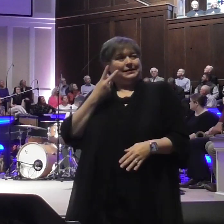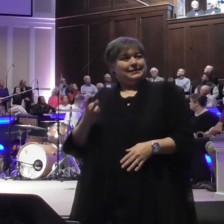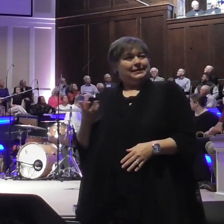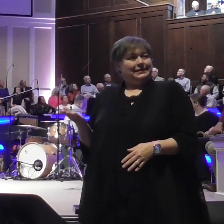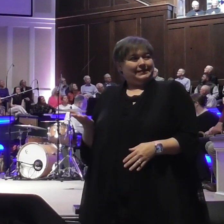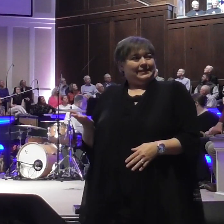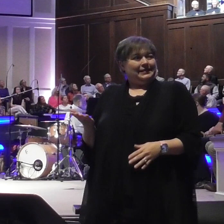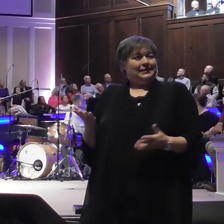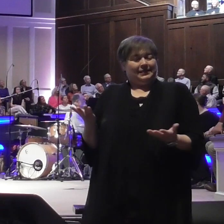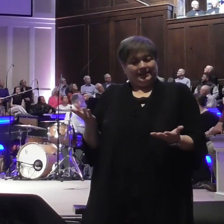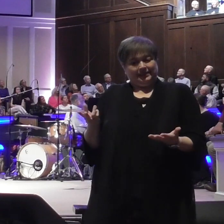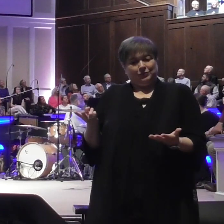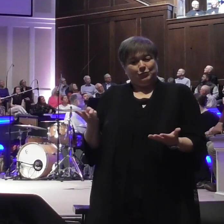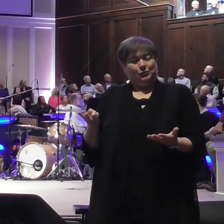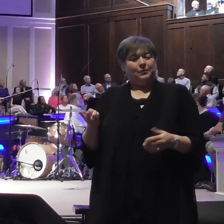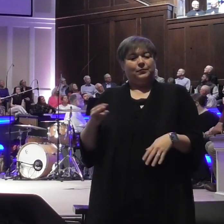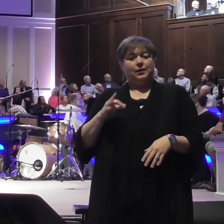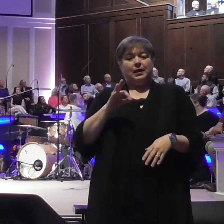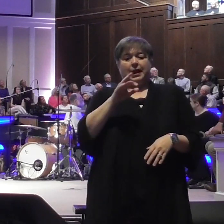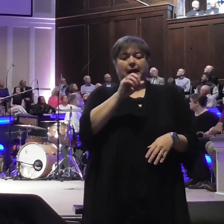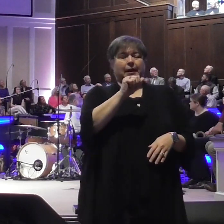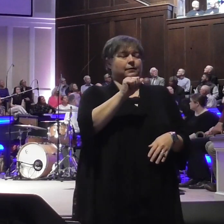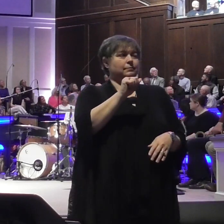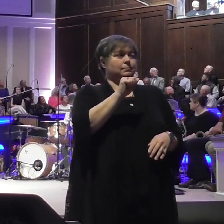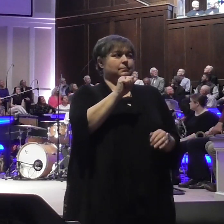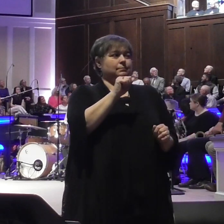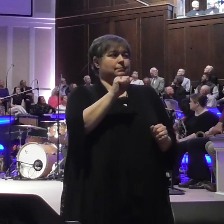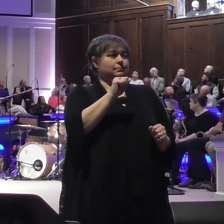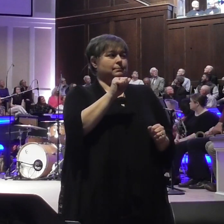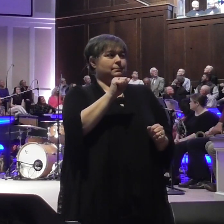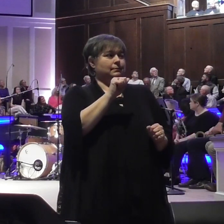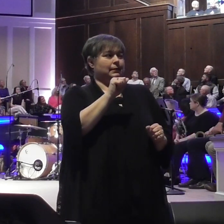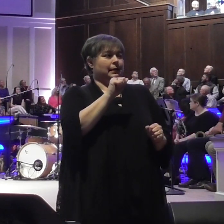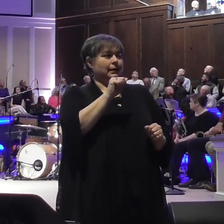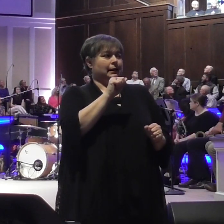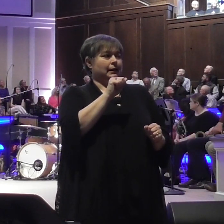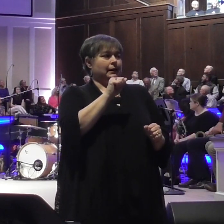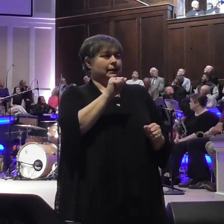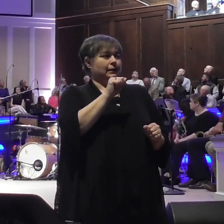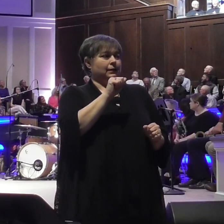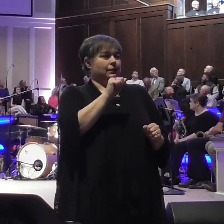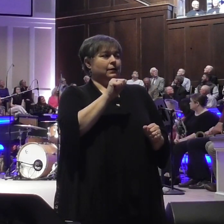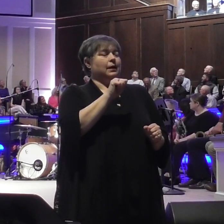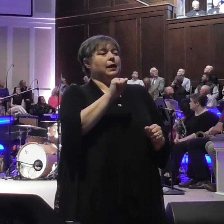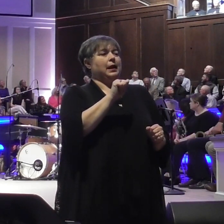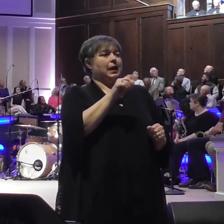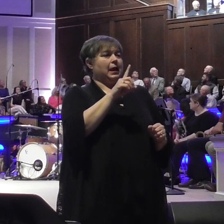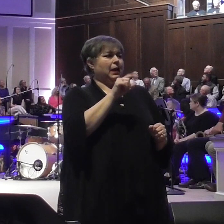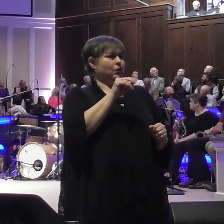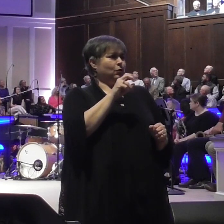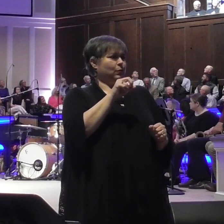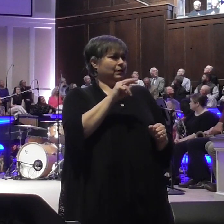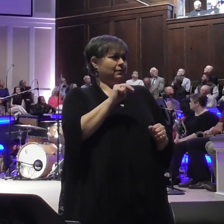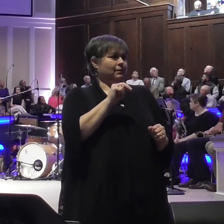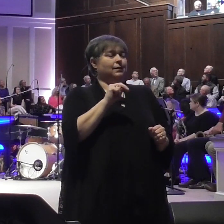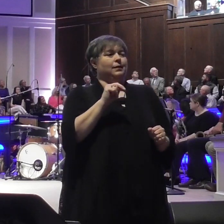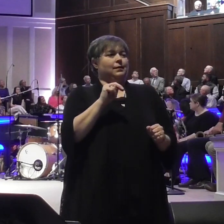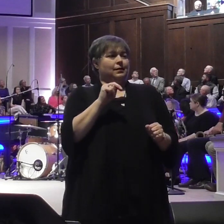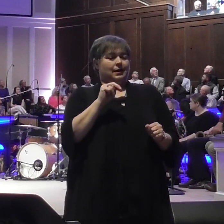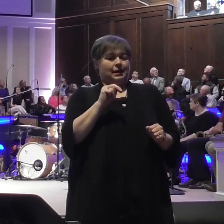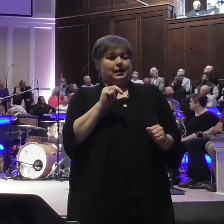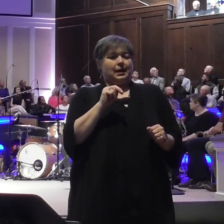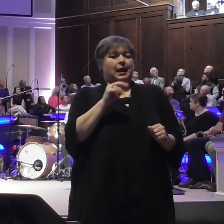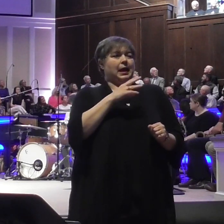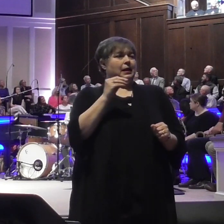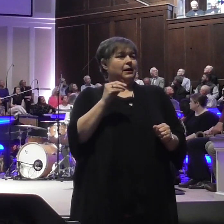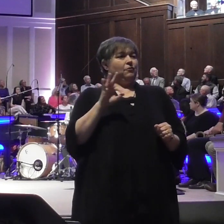Edwin Dale is Frank's friend. He's played a crucial role in discipling and encouraging Frank as he's grown in the